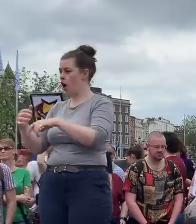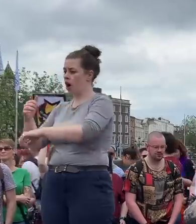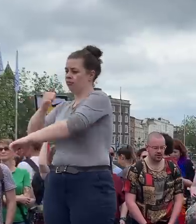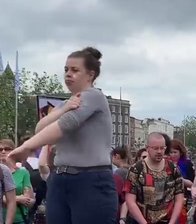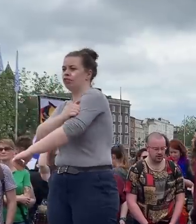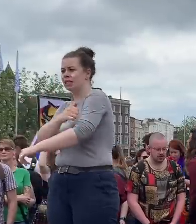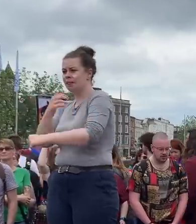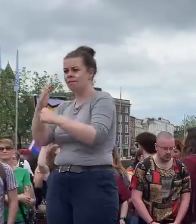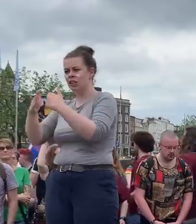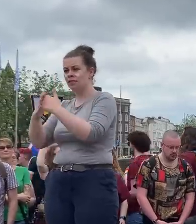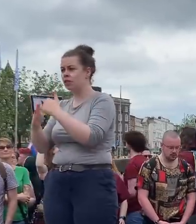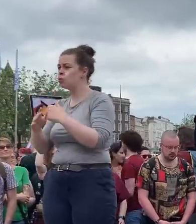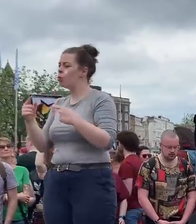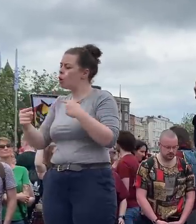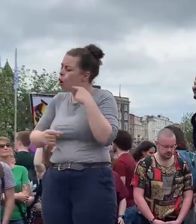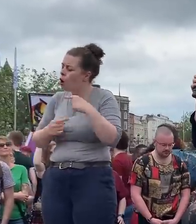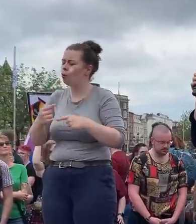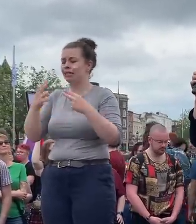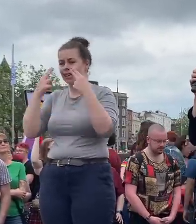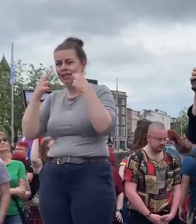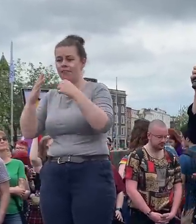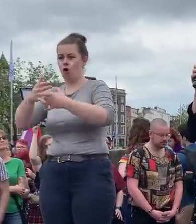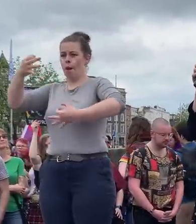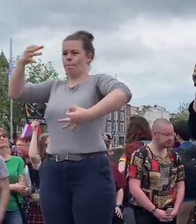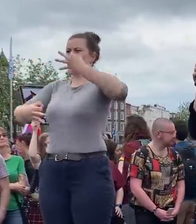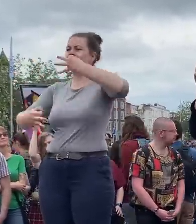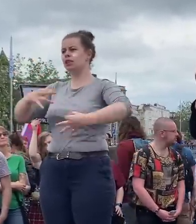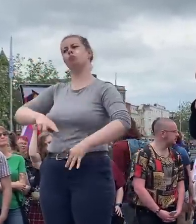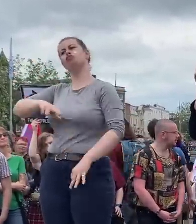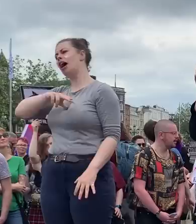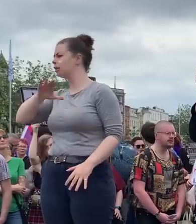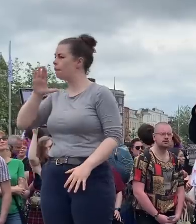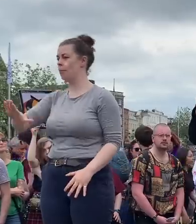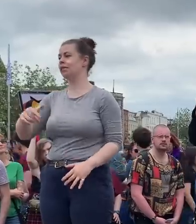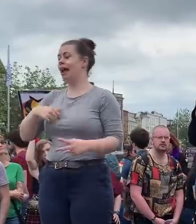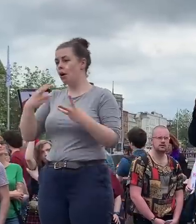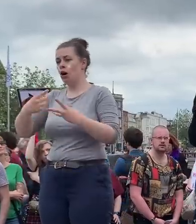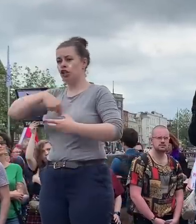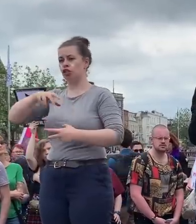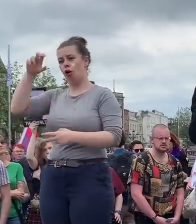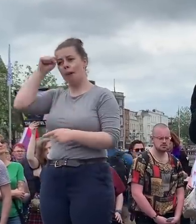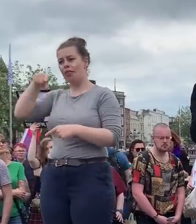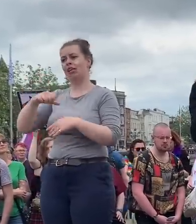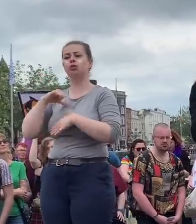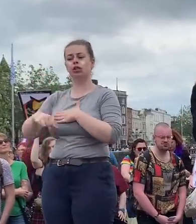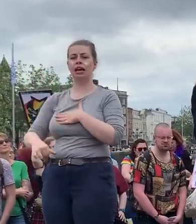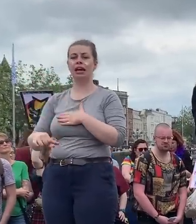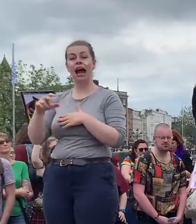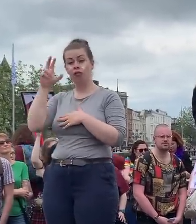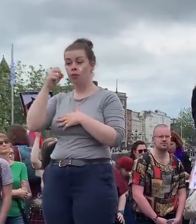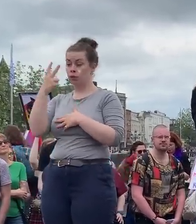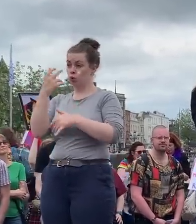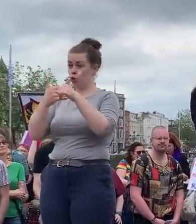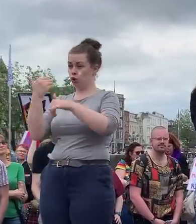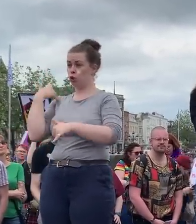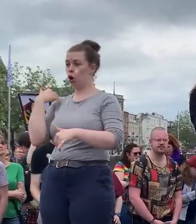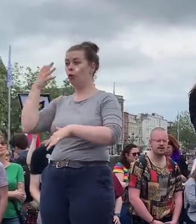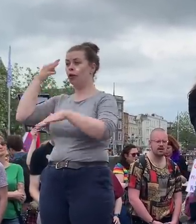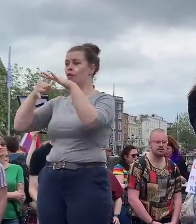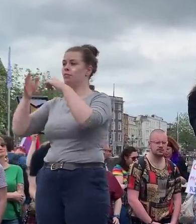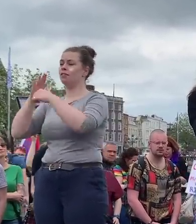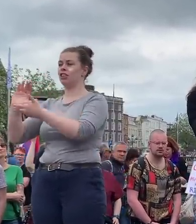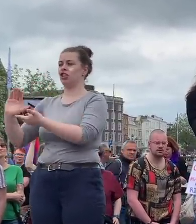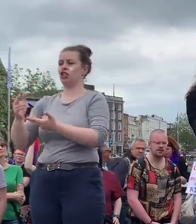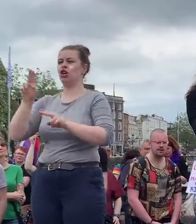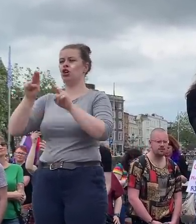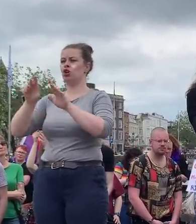will always be a need for a political Pride. I'd like us to remember that today. I'd like us to remember that 2 years ago, the government introduced